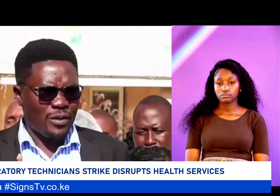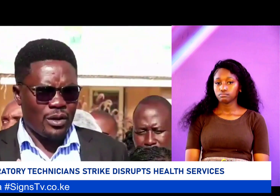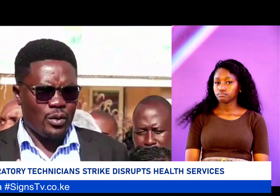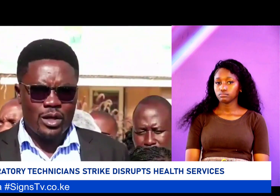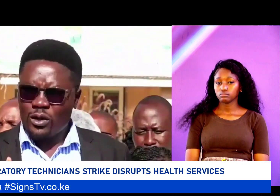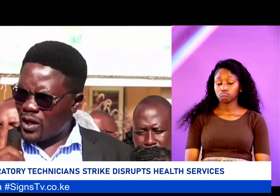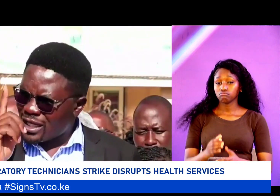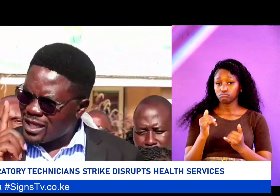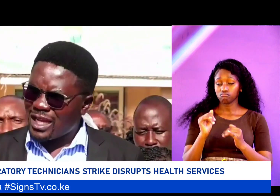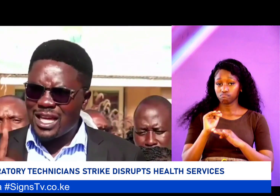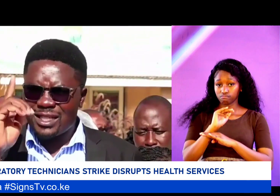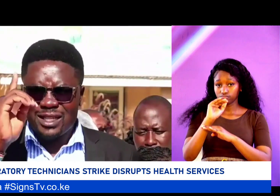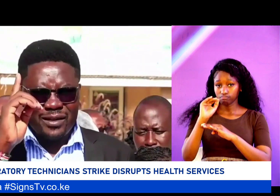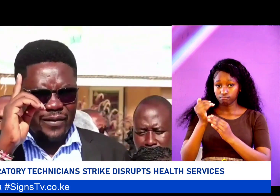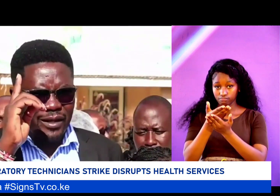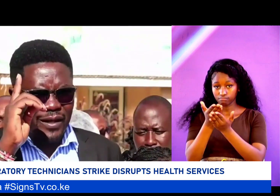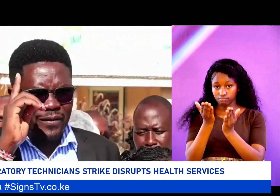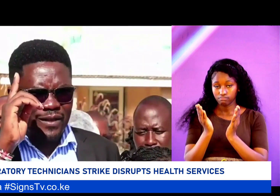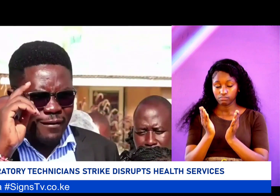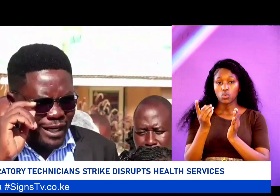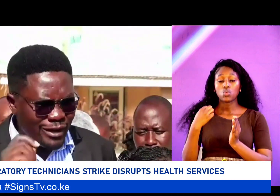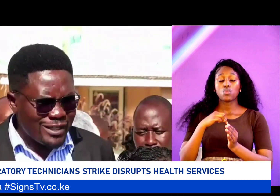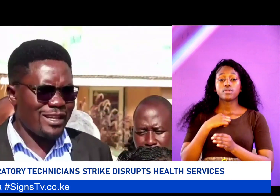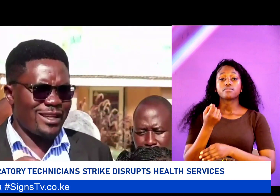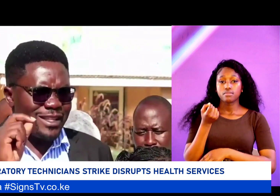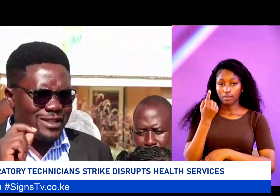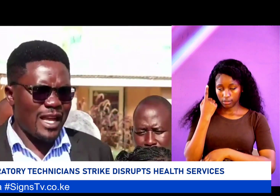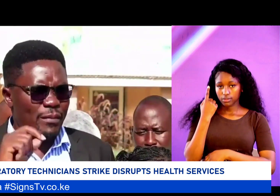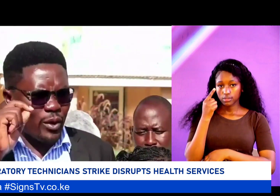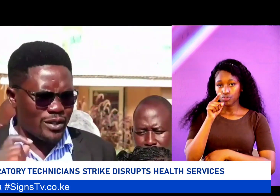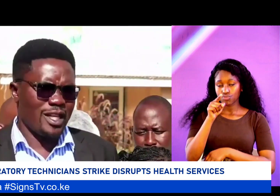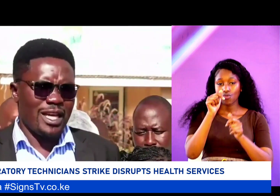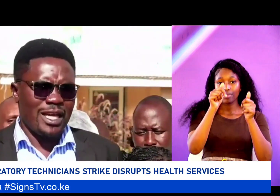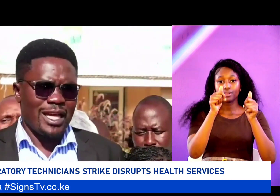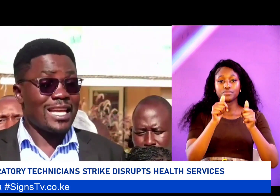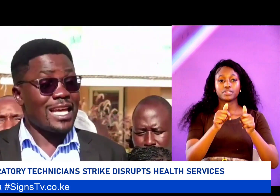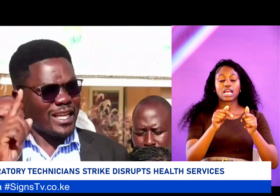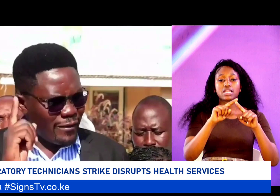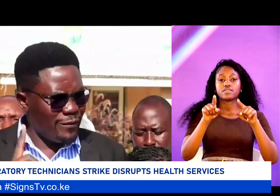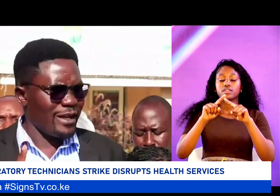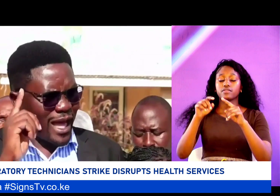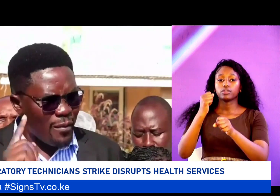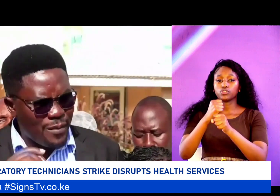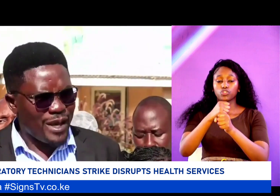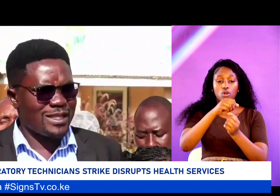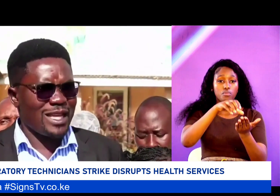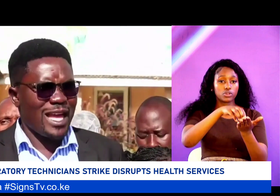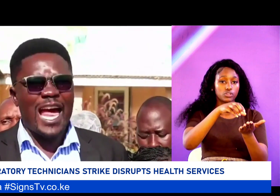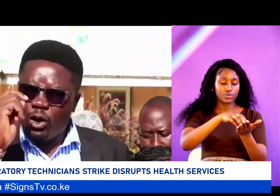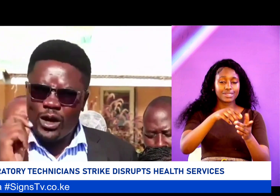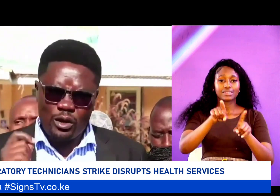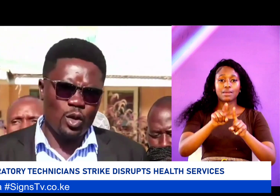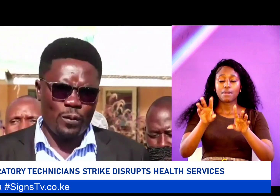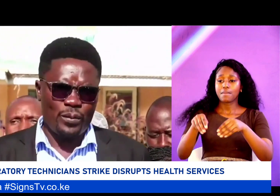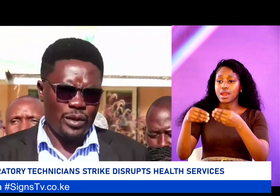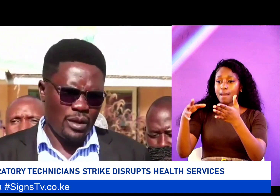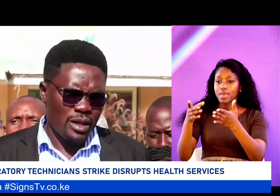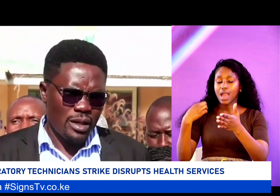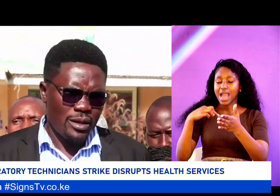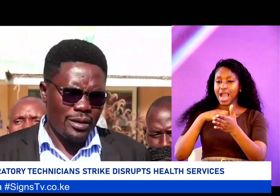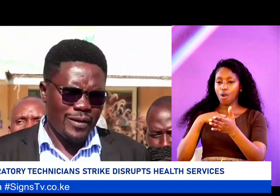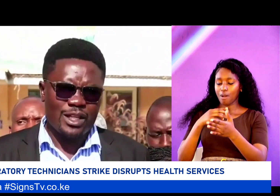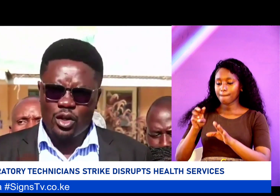We are calling upon them. We also understand that they have advertised some posts and are giving our members a